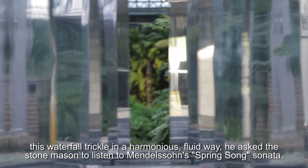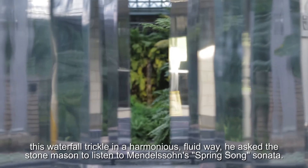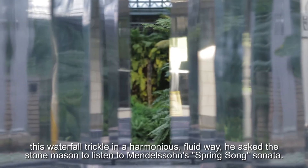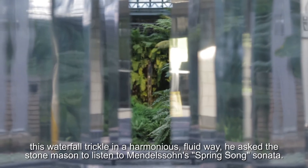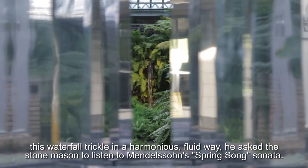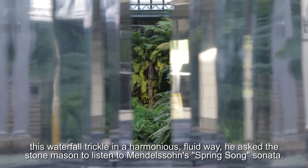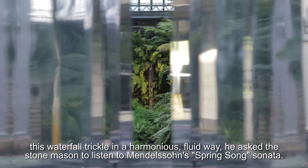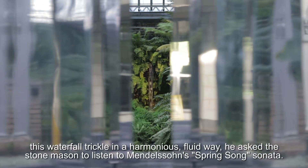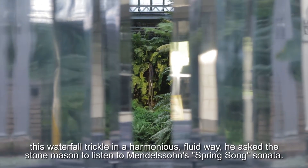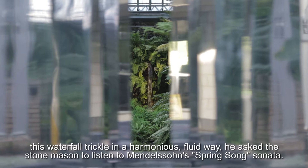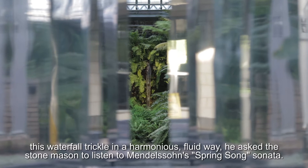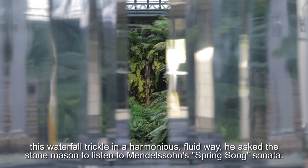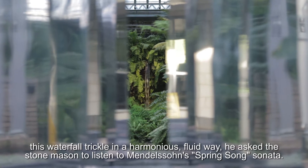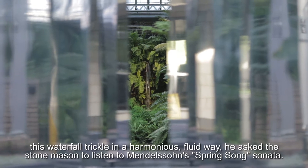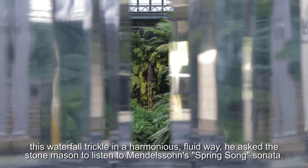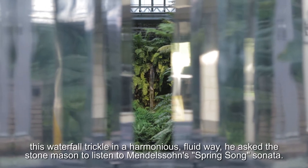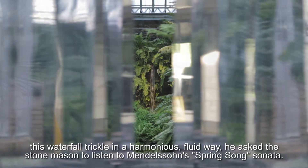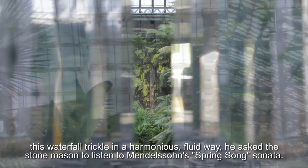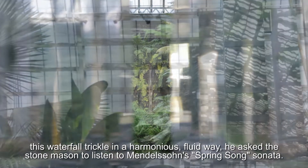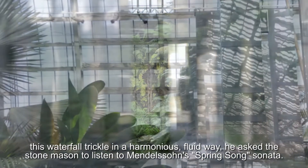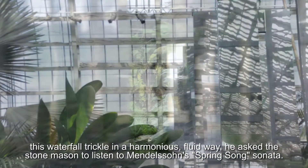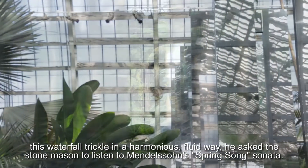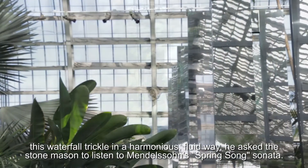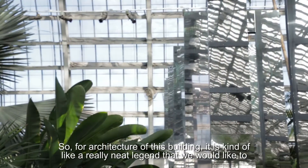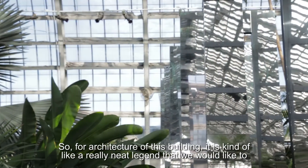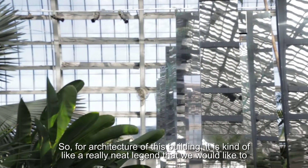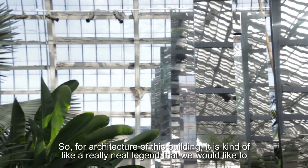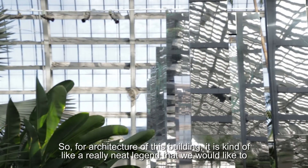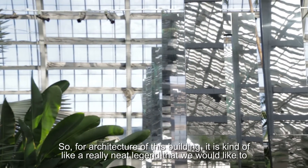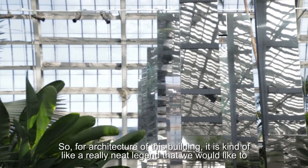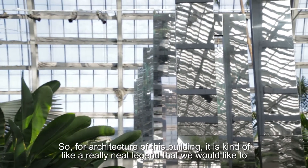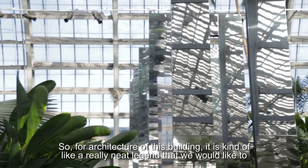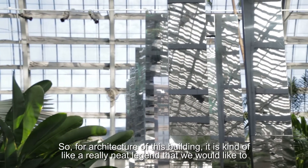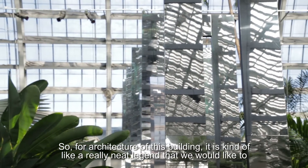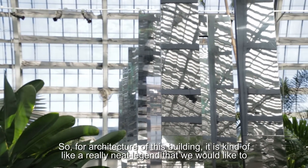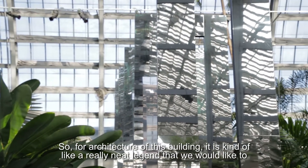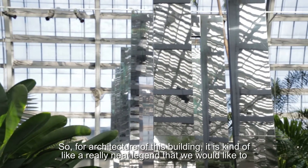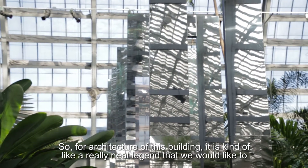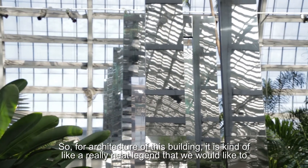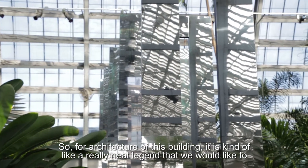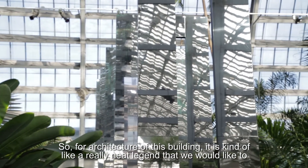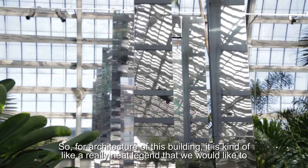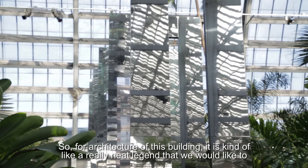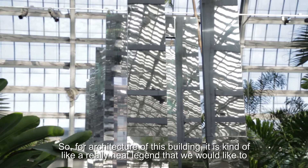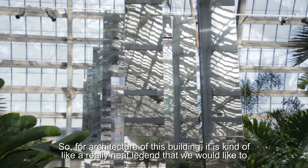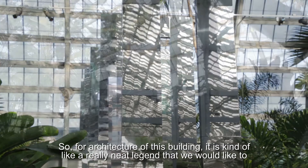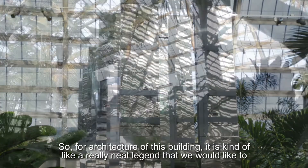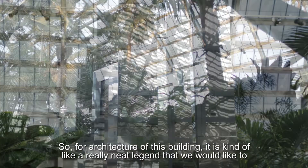way. He asked the stonemasonry to listen to Mendelssohn's Spring Song Sonata. So for the architecture